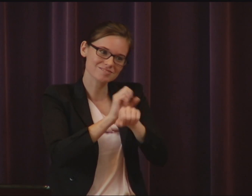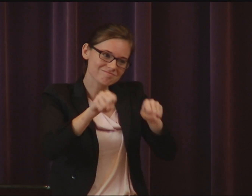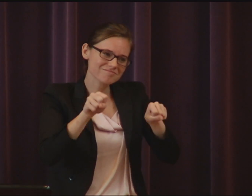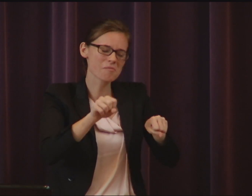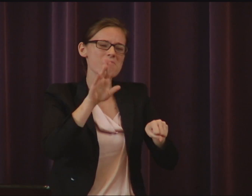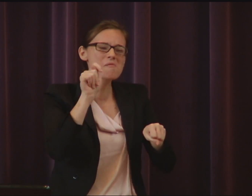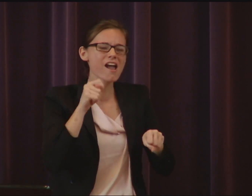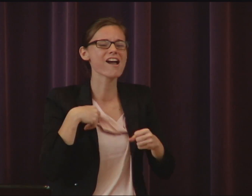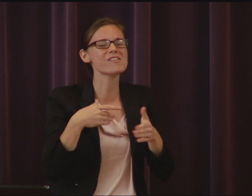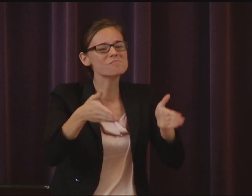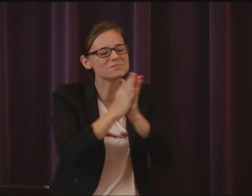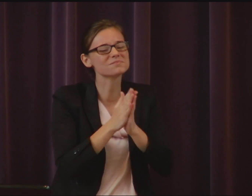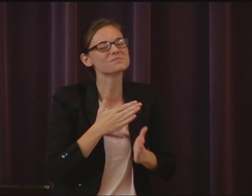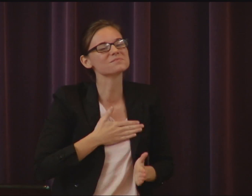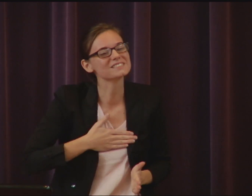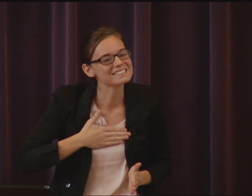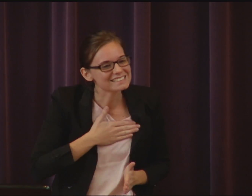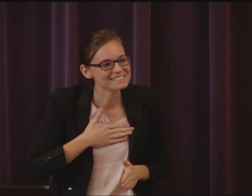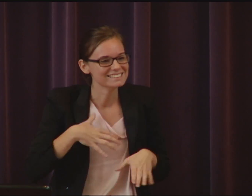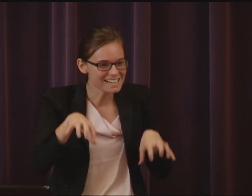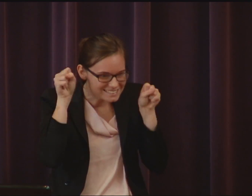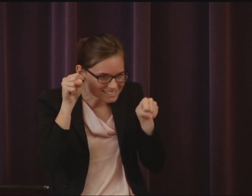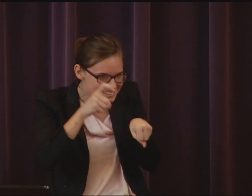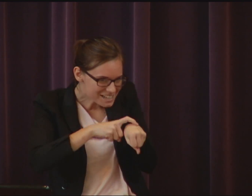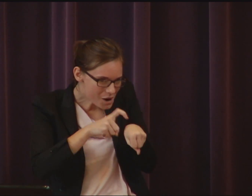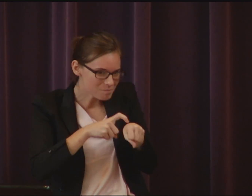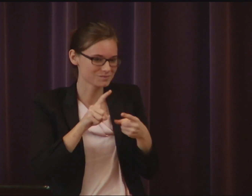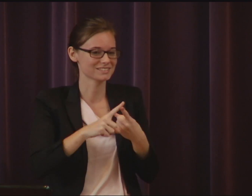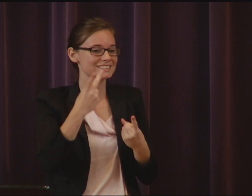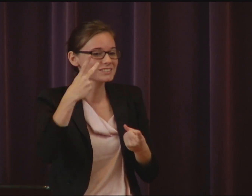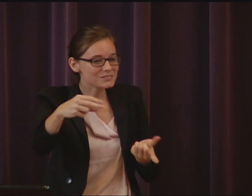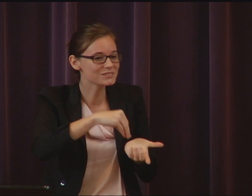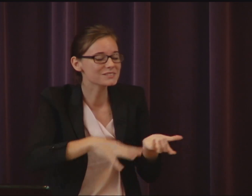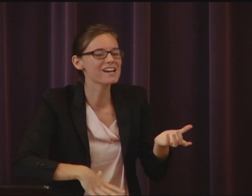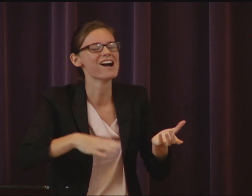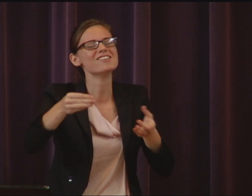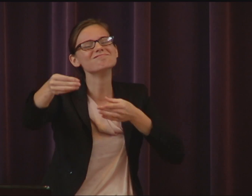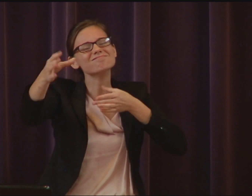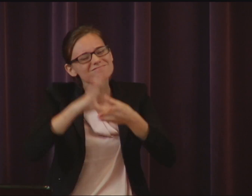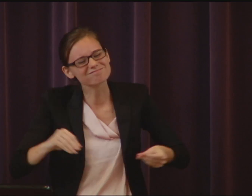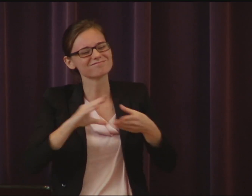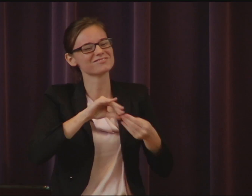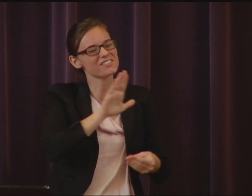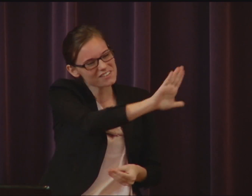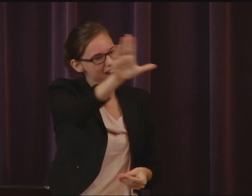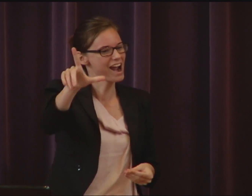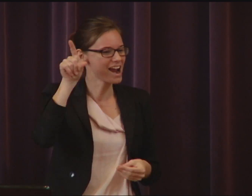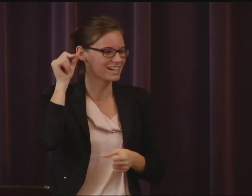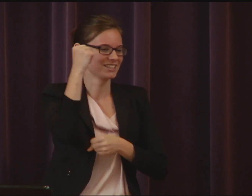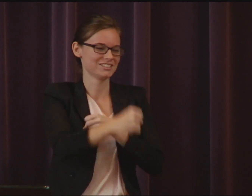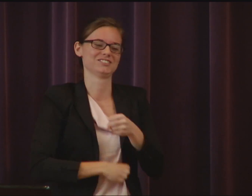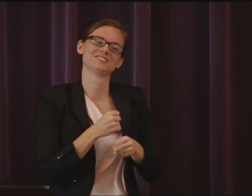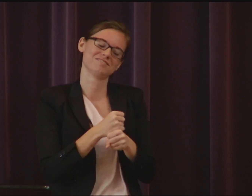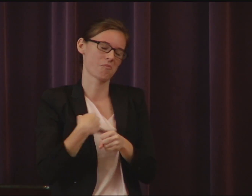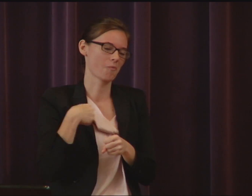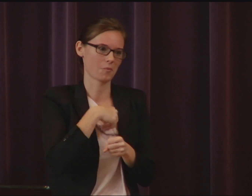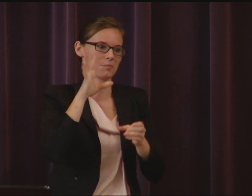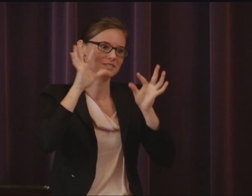I know that this weekend will be a busy one, but we'd like to ask you to take some time to visit the students, to talk with them about your